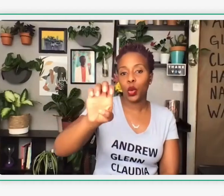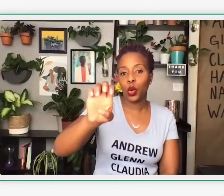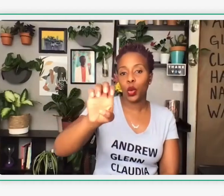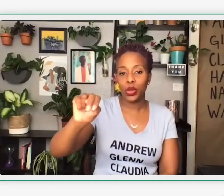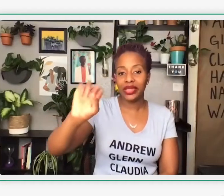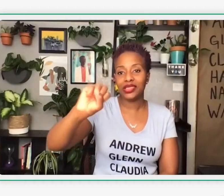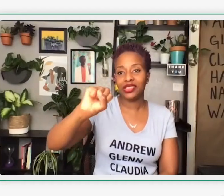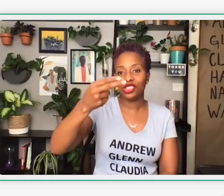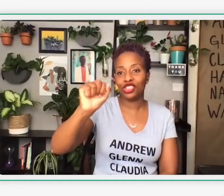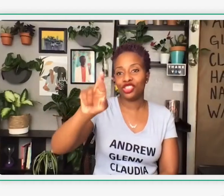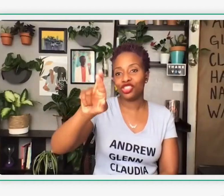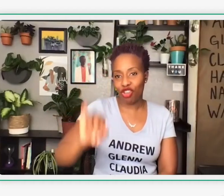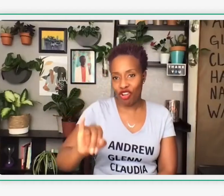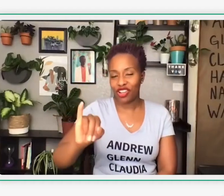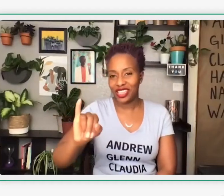items.